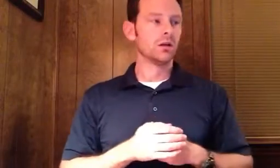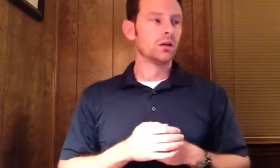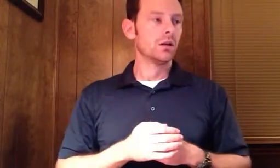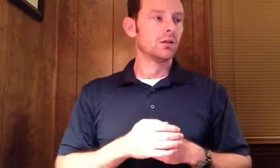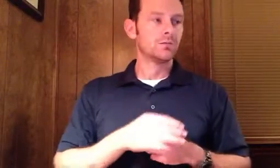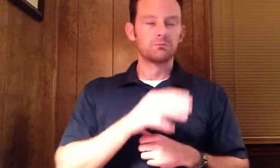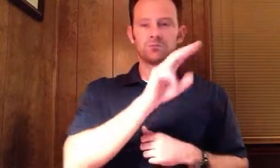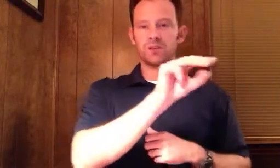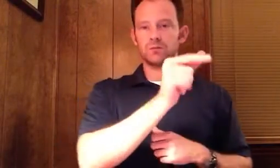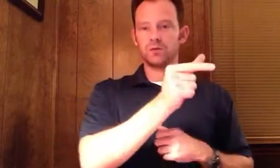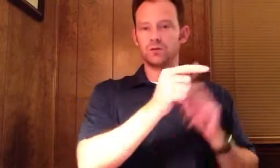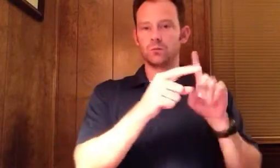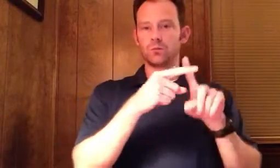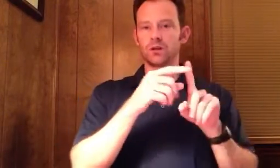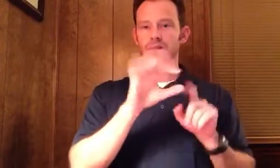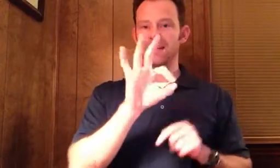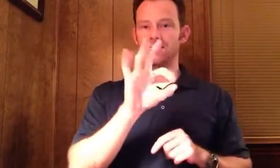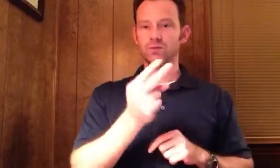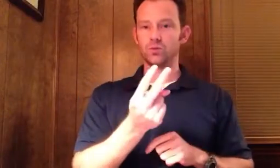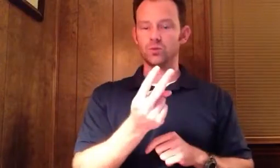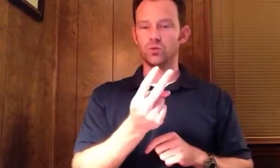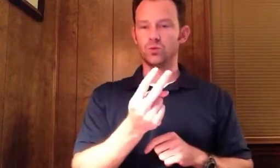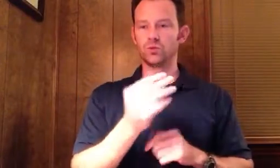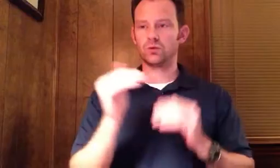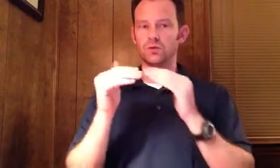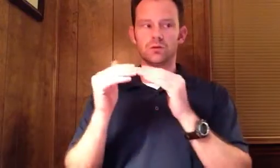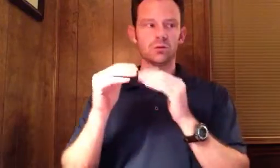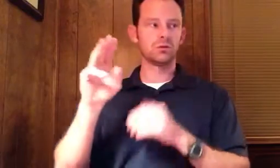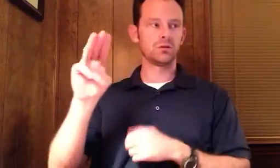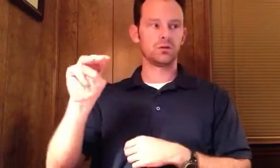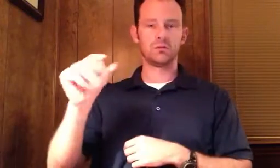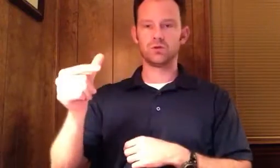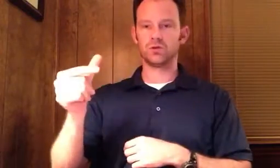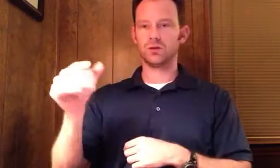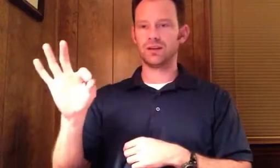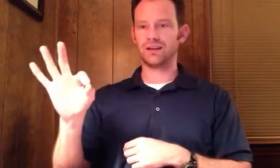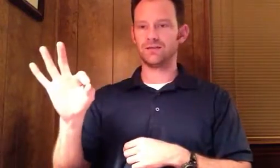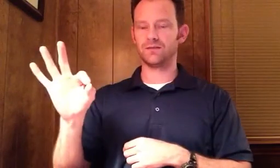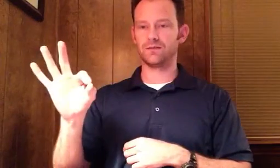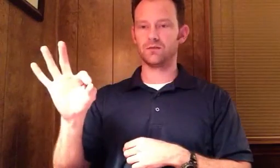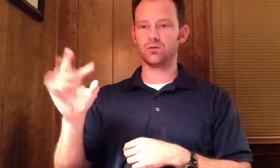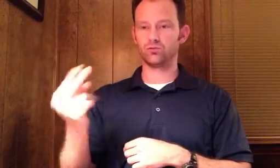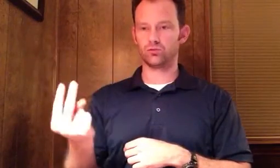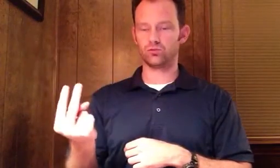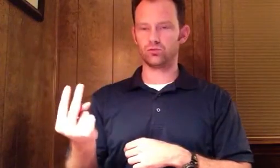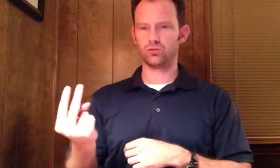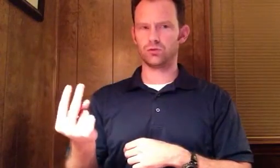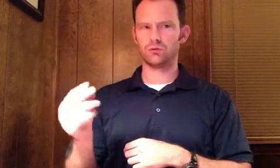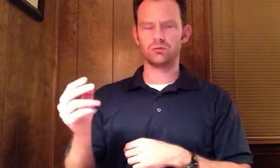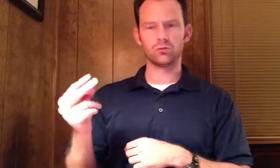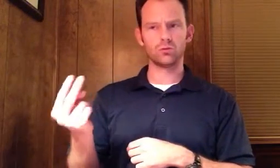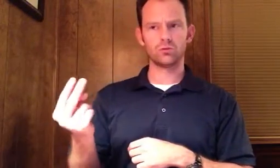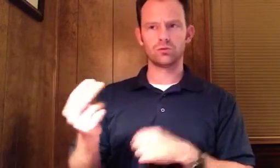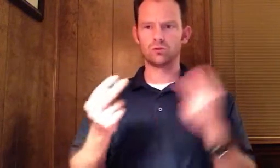Notice that there is a 2 here. This 2 was not carried over. It's a 2 here because magnesium is a +2 and fluorine is a